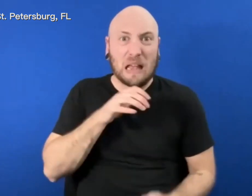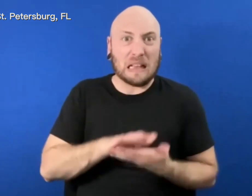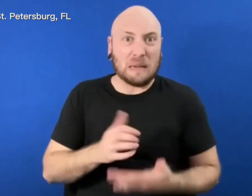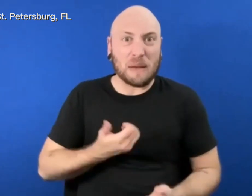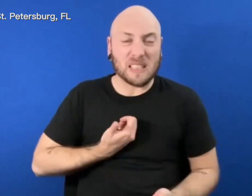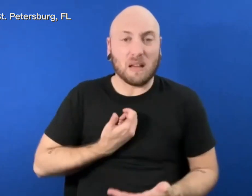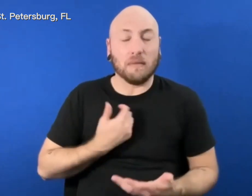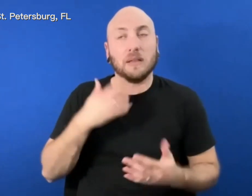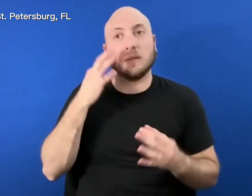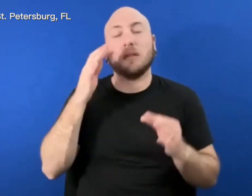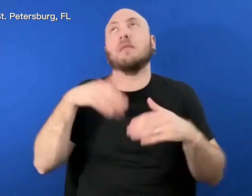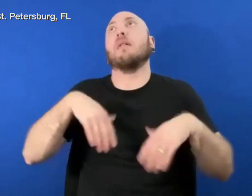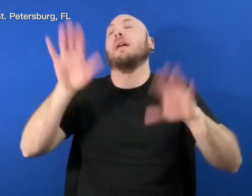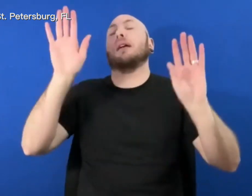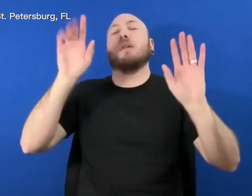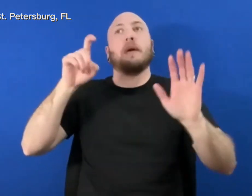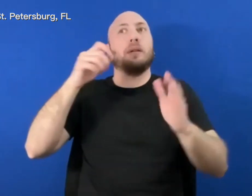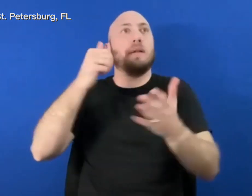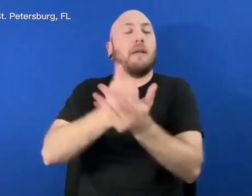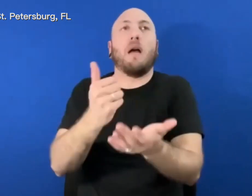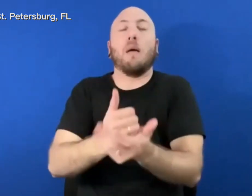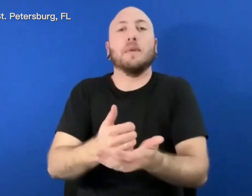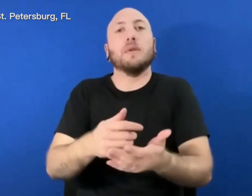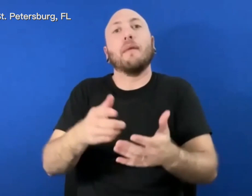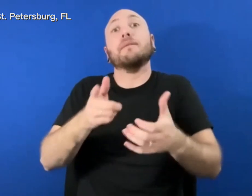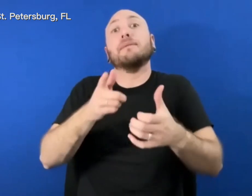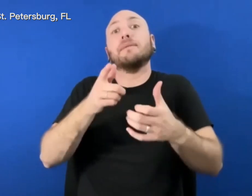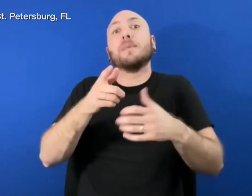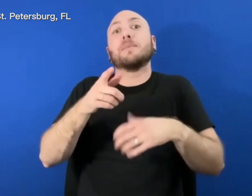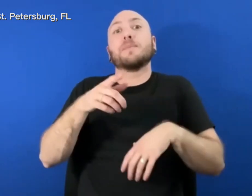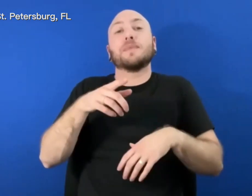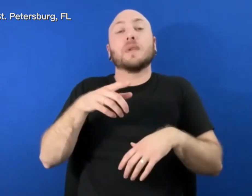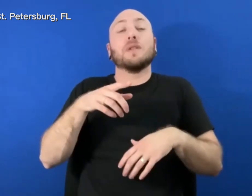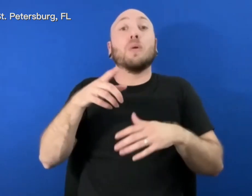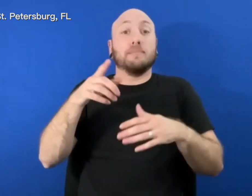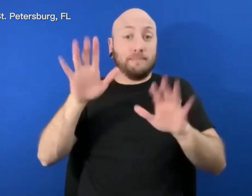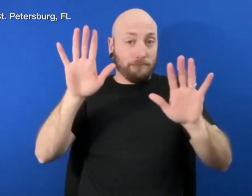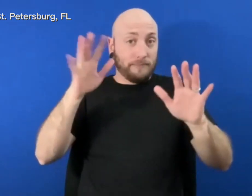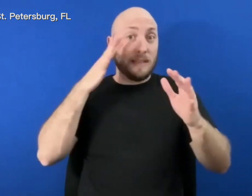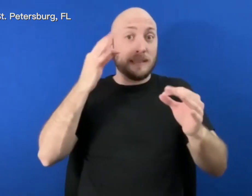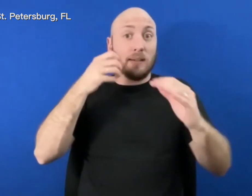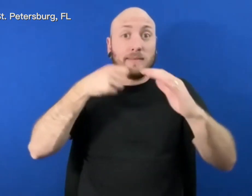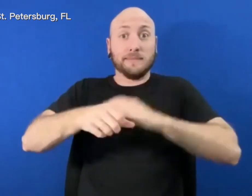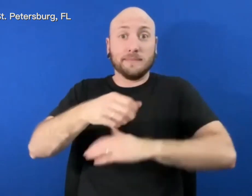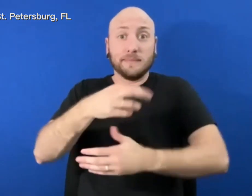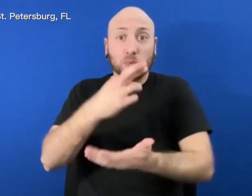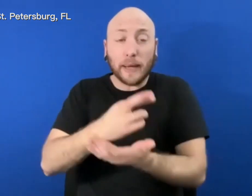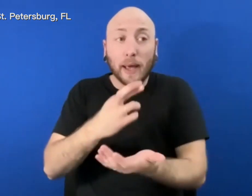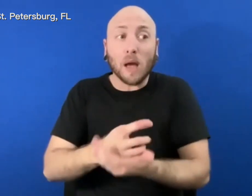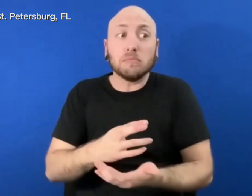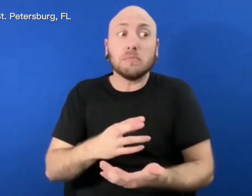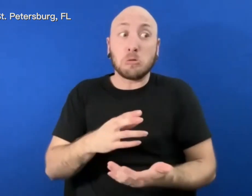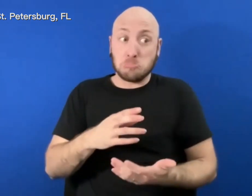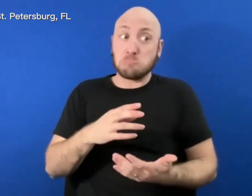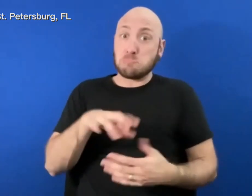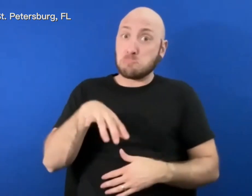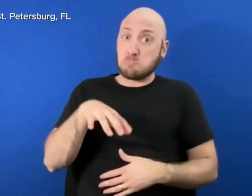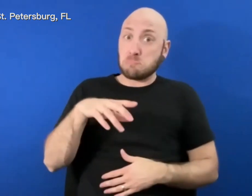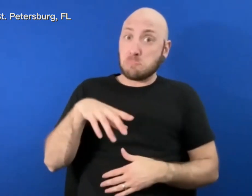try this. And that was the first place I was introduced to AA. And I really liked AA. I really liked what it had to offer.